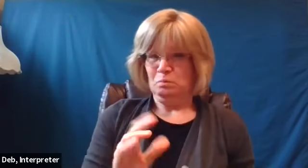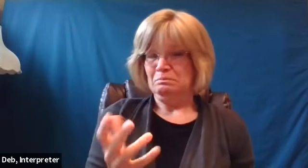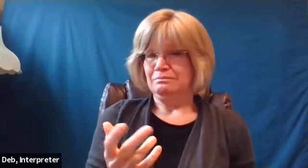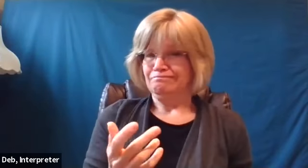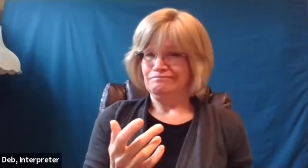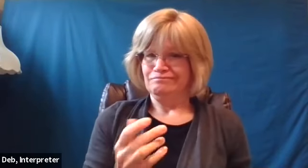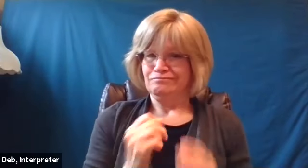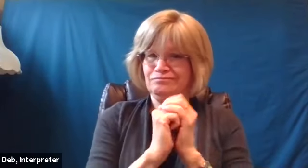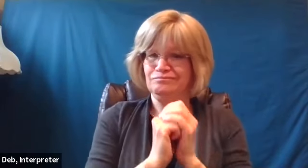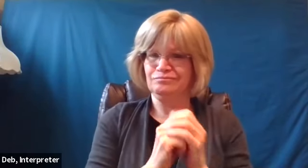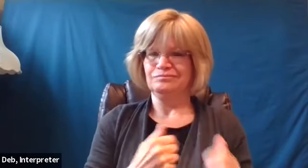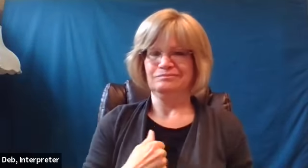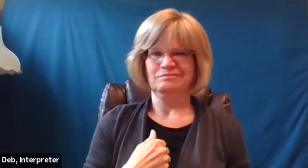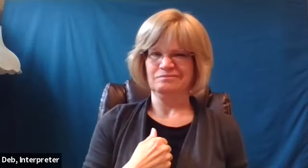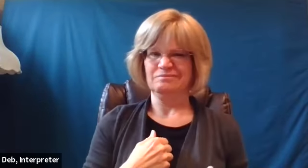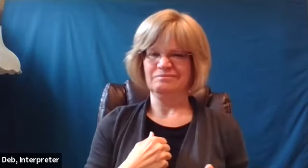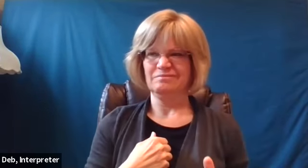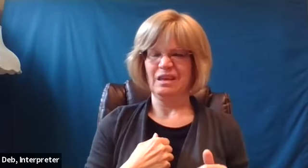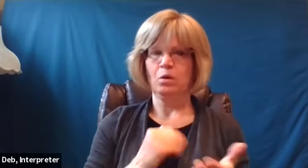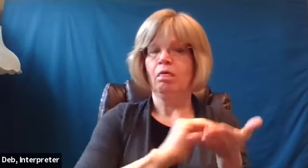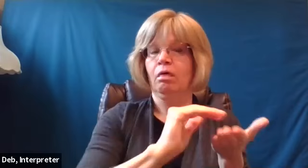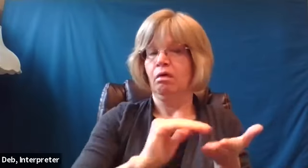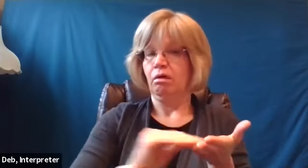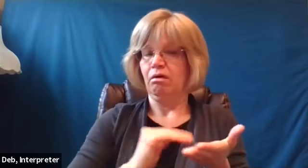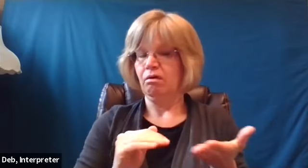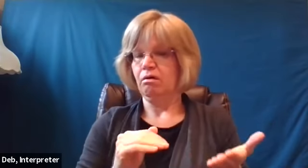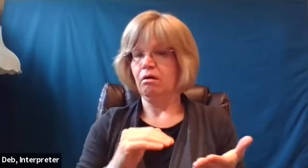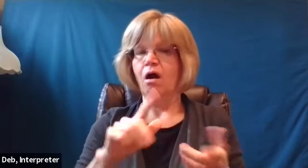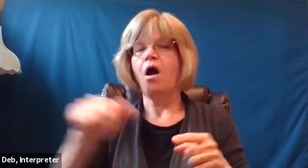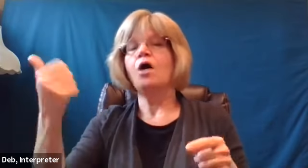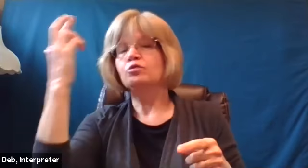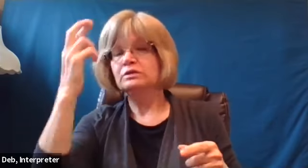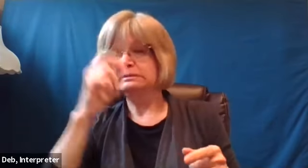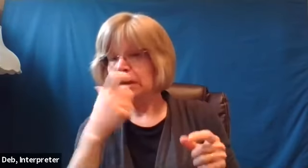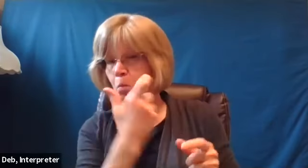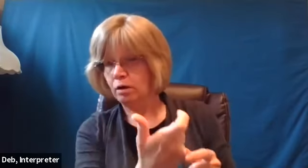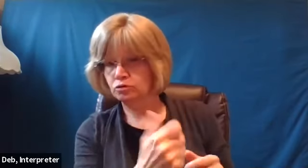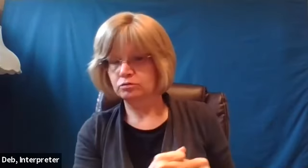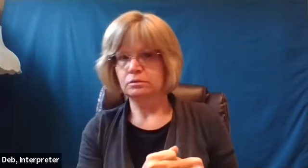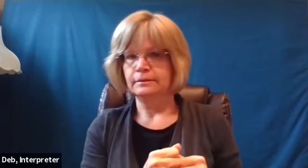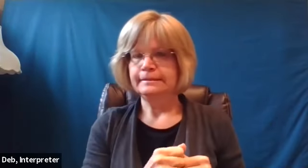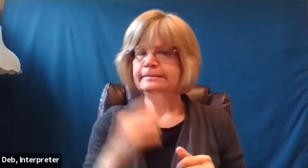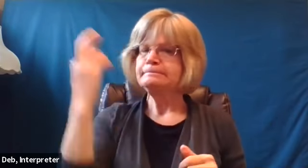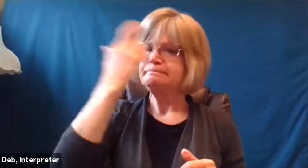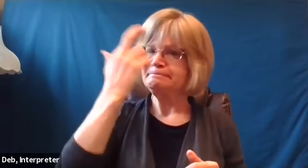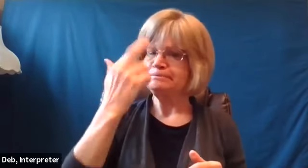Another disconnect. I began to realize that I was going to have to give more effort to make room for God in my